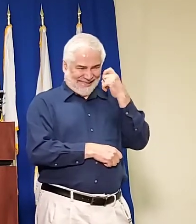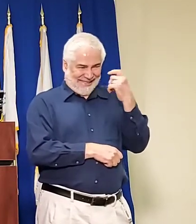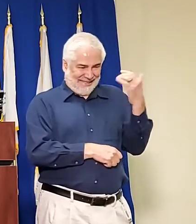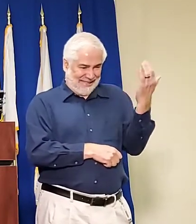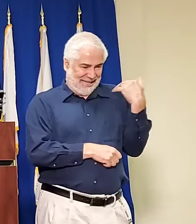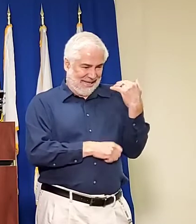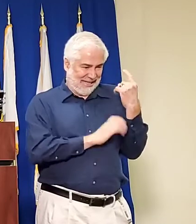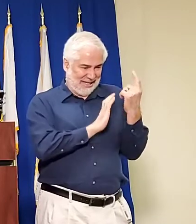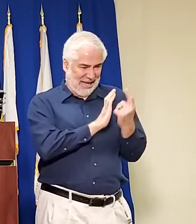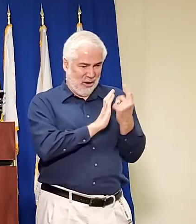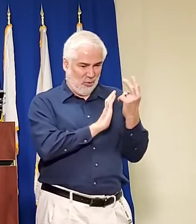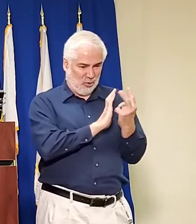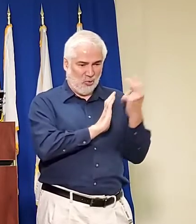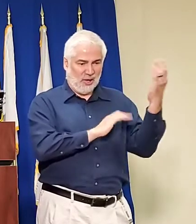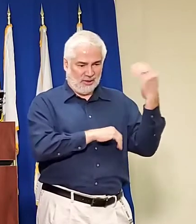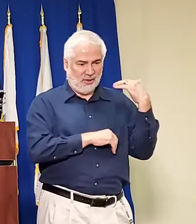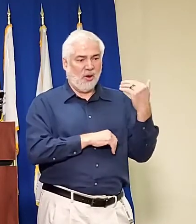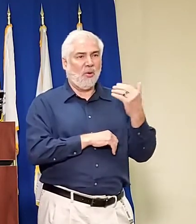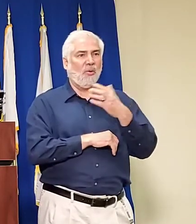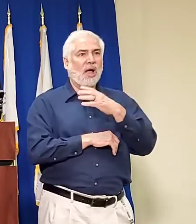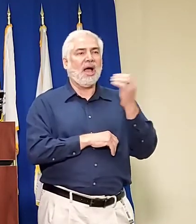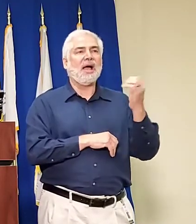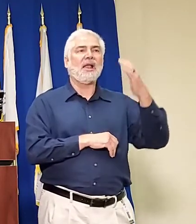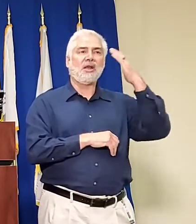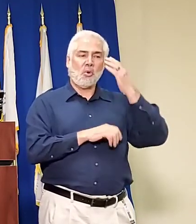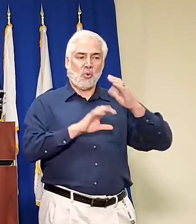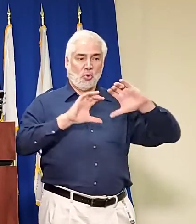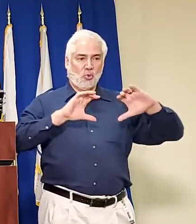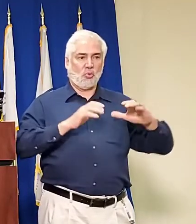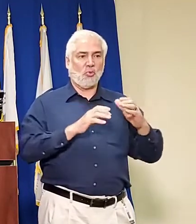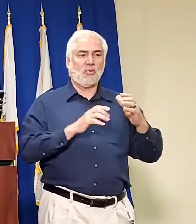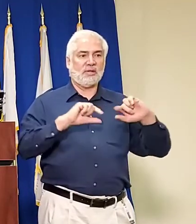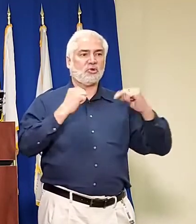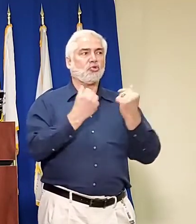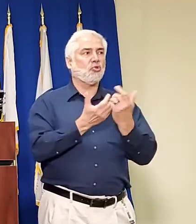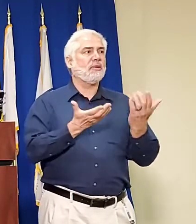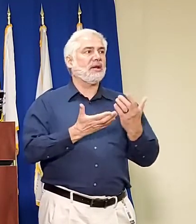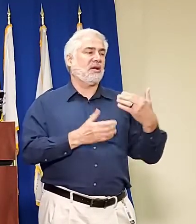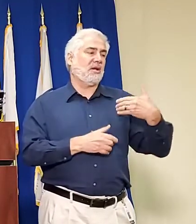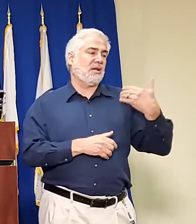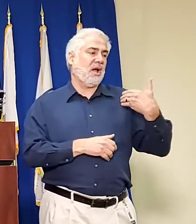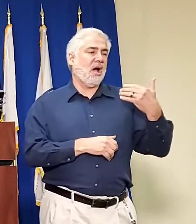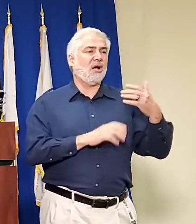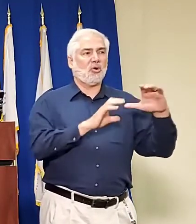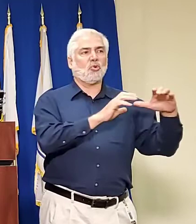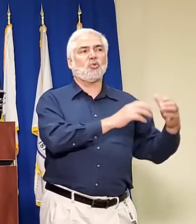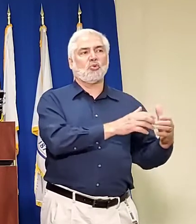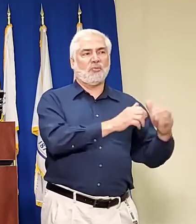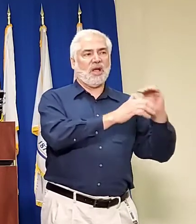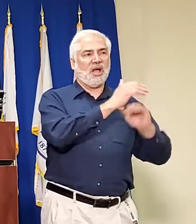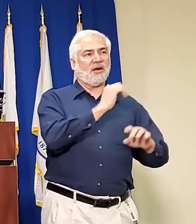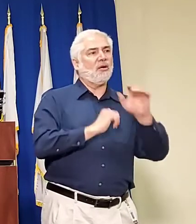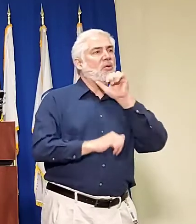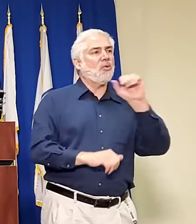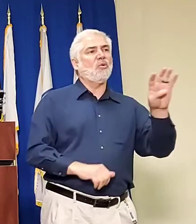last several hours. I do know amongst this group, we had somebody who was in a younger age category, under 40.